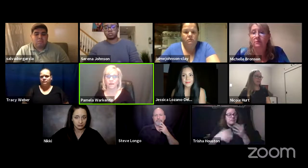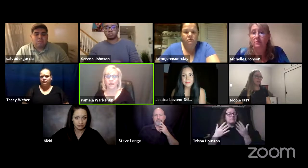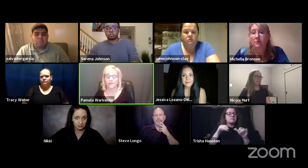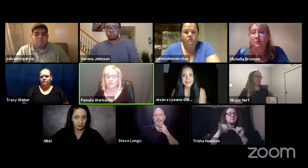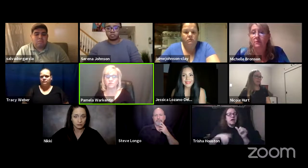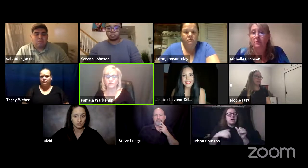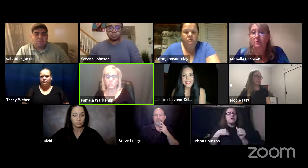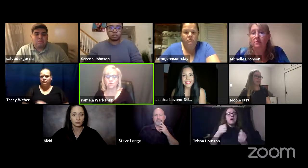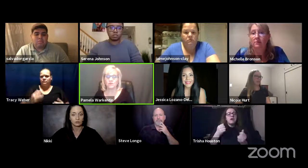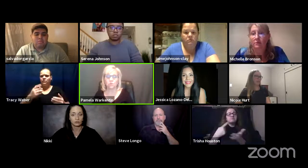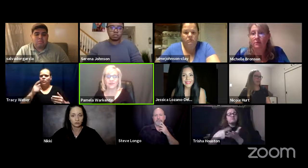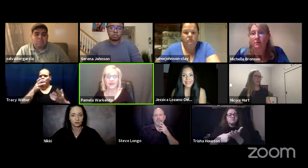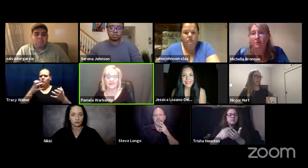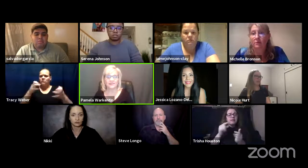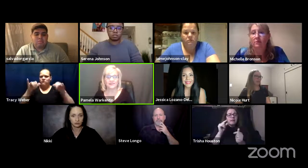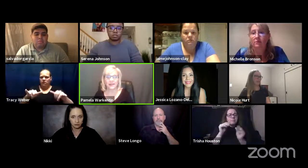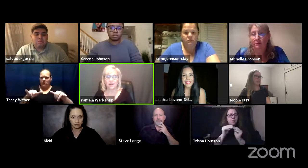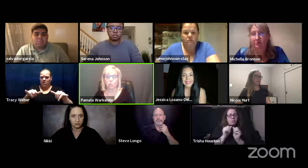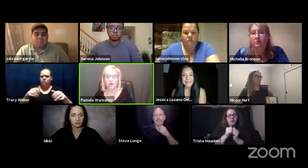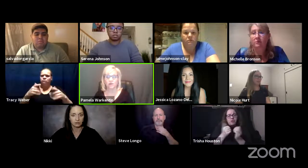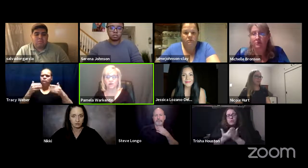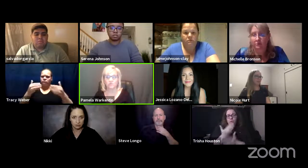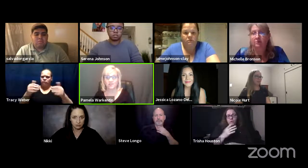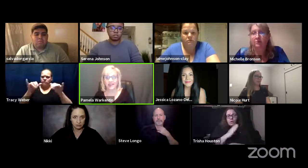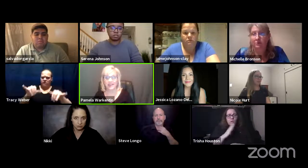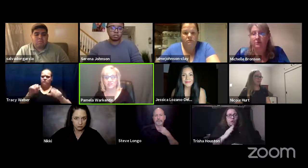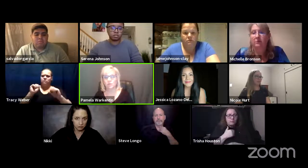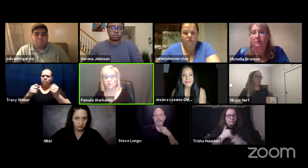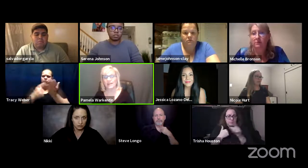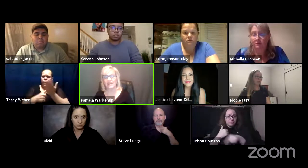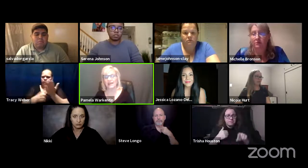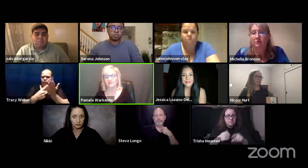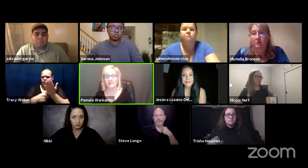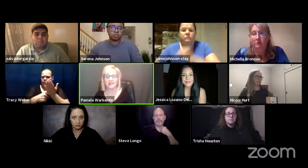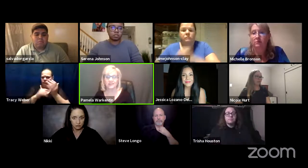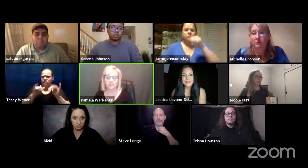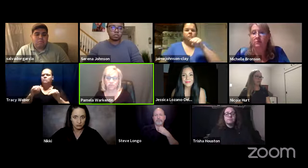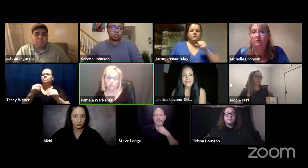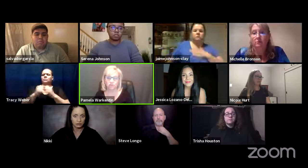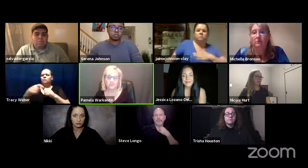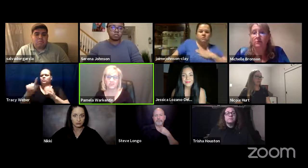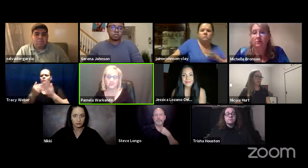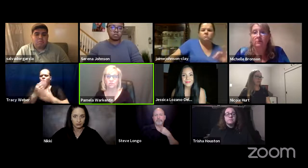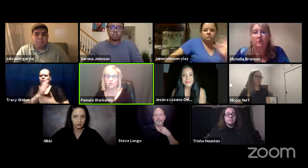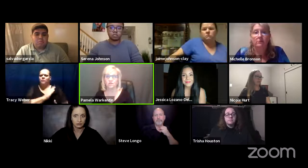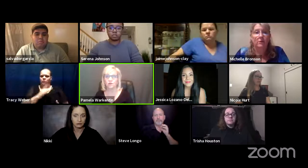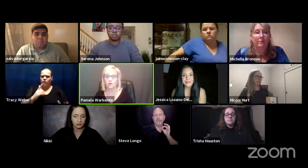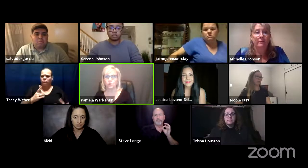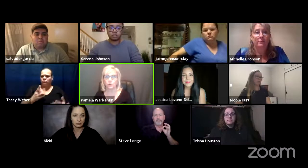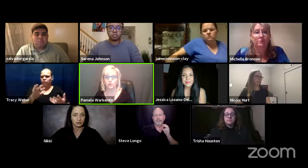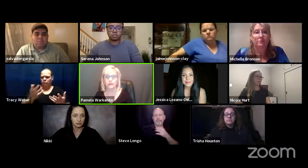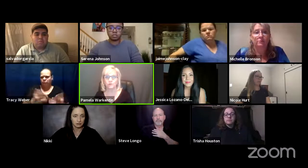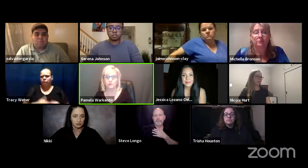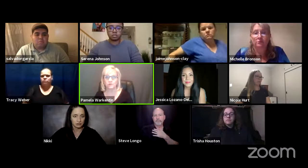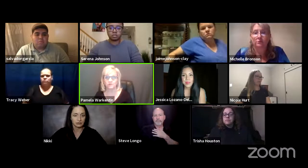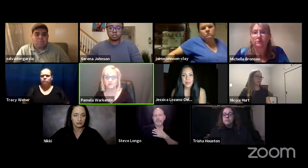And those of you that would like to stay are welcome to stay so we can have a little additional discussion with our new board members.